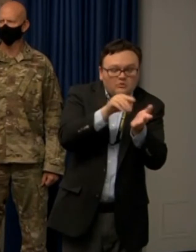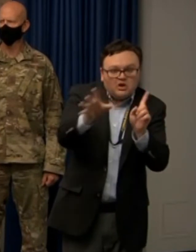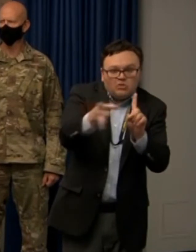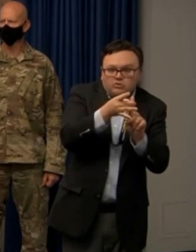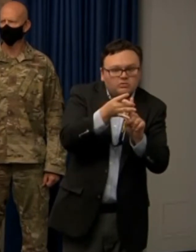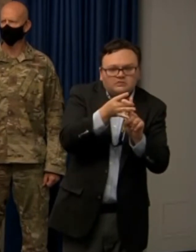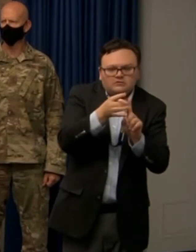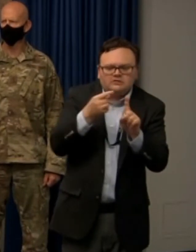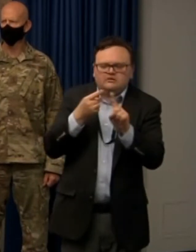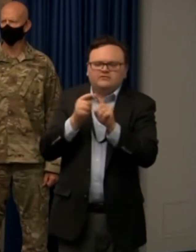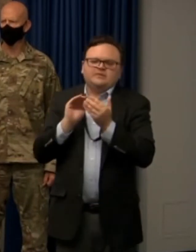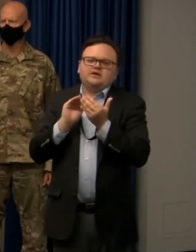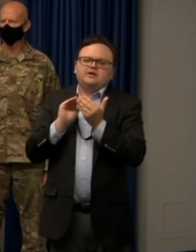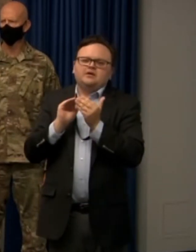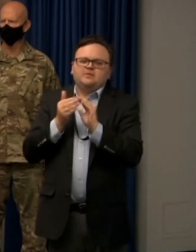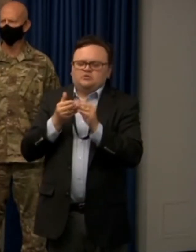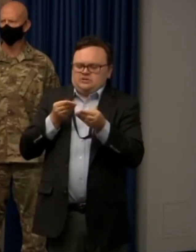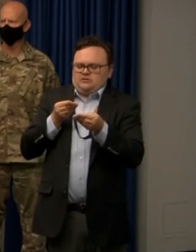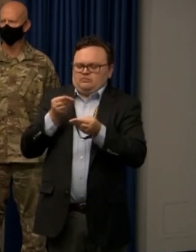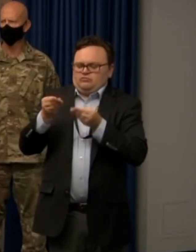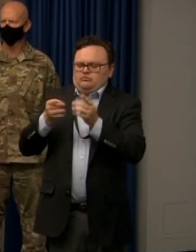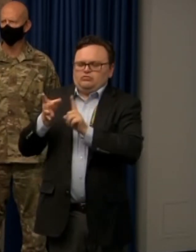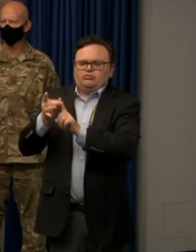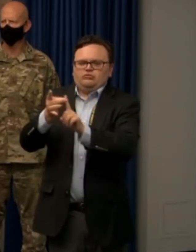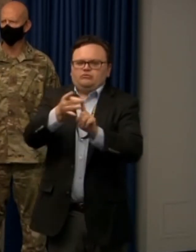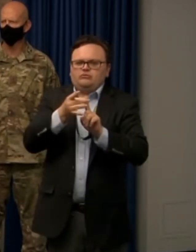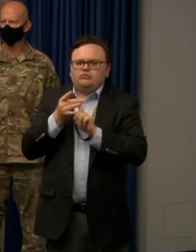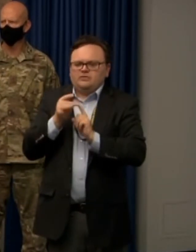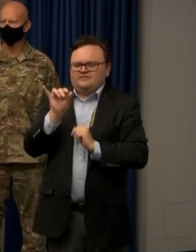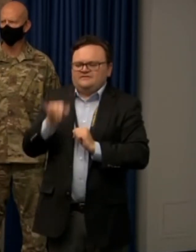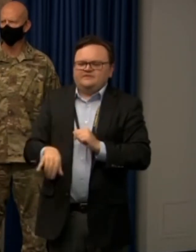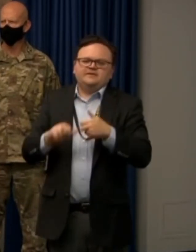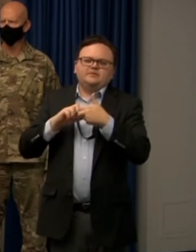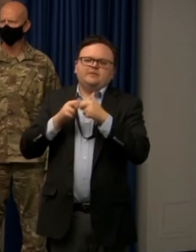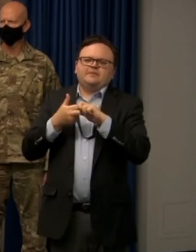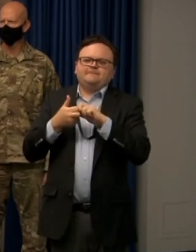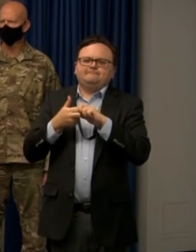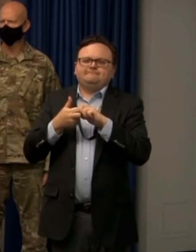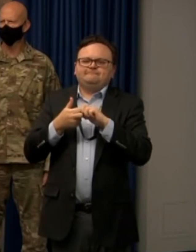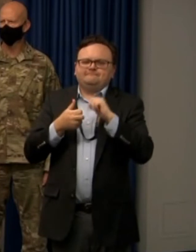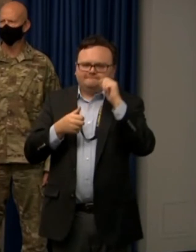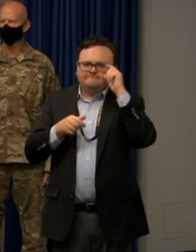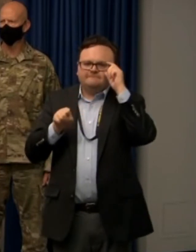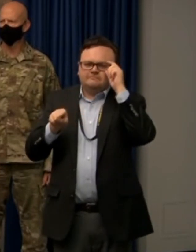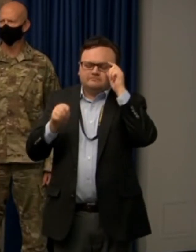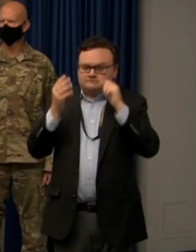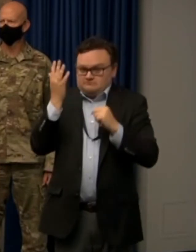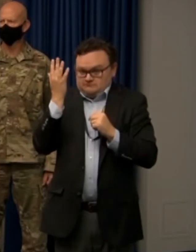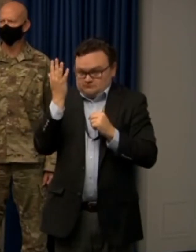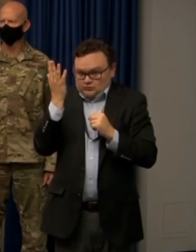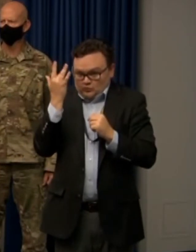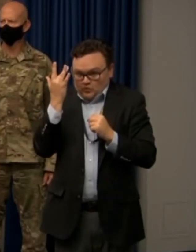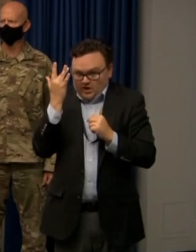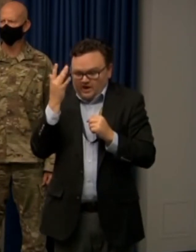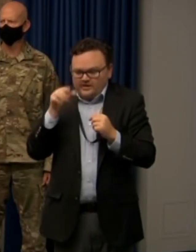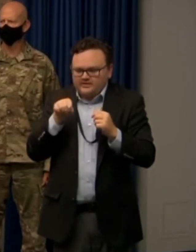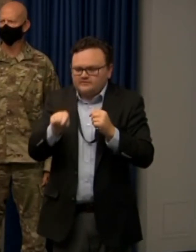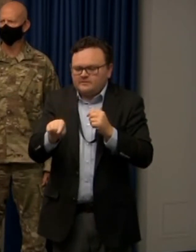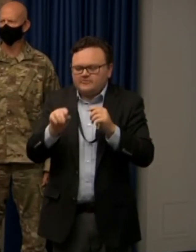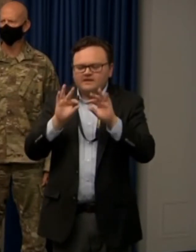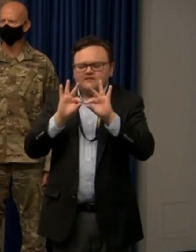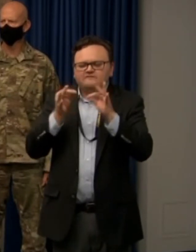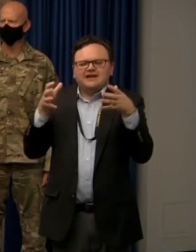from the communities, and so it's our belief that that is really as a result of contact amongst